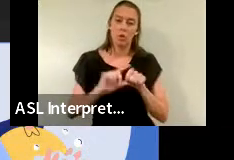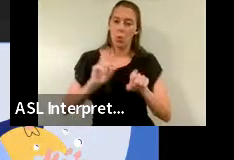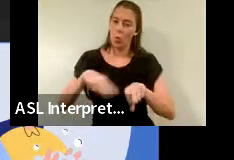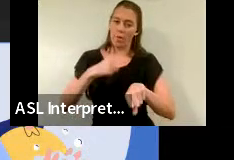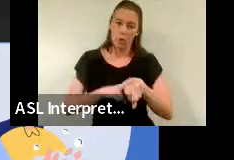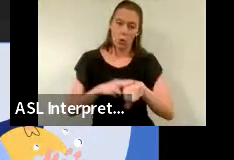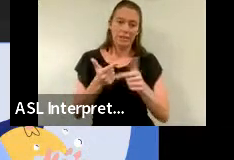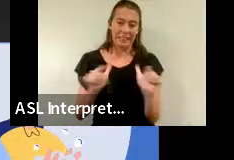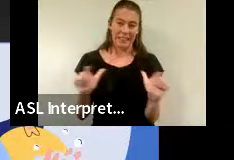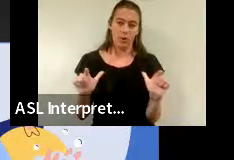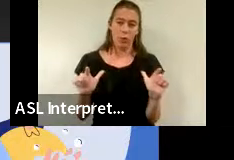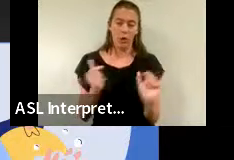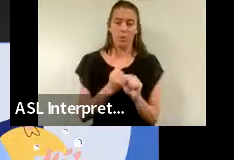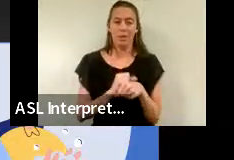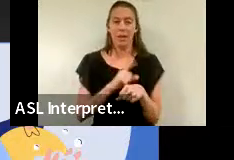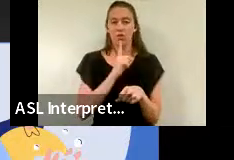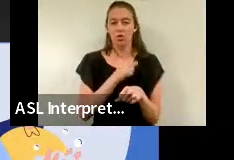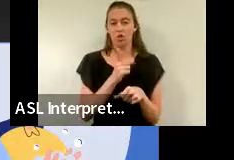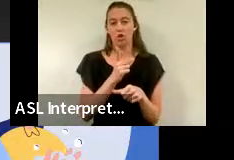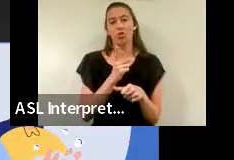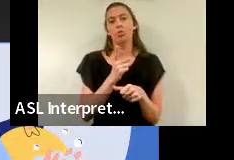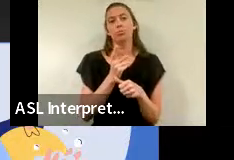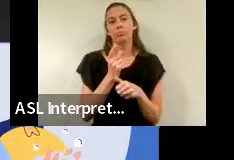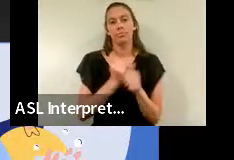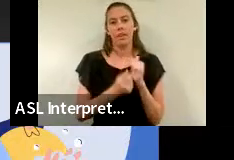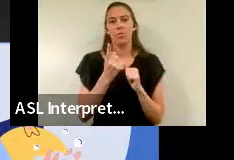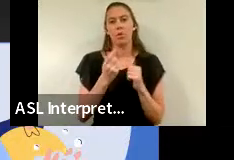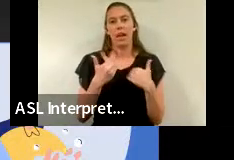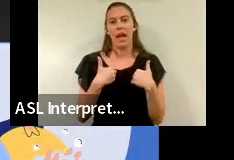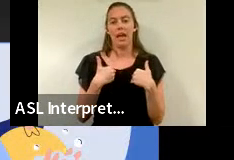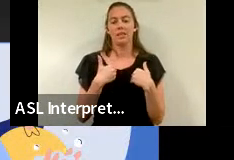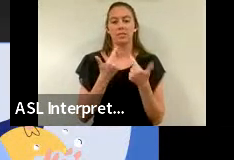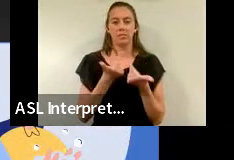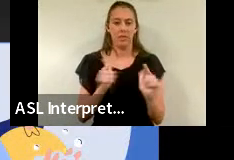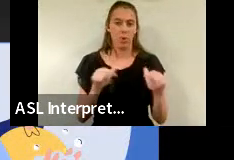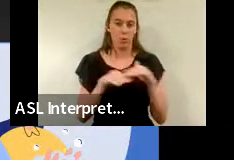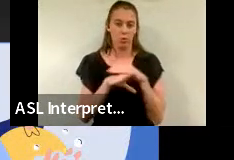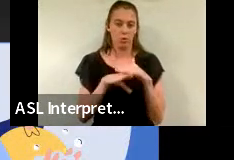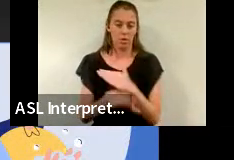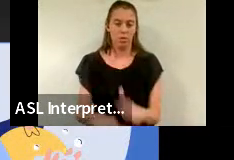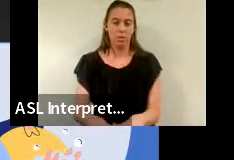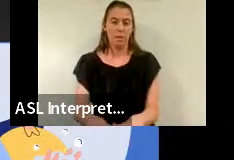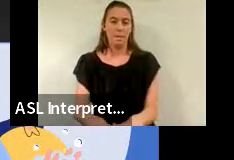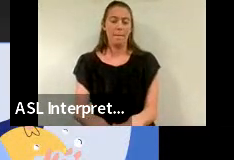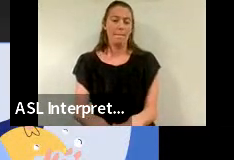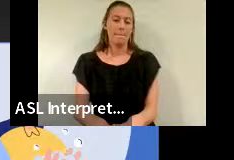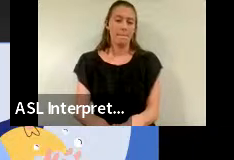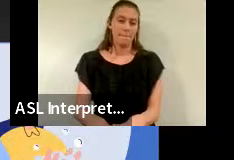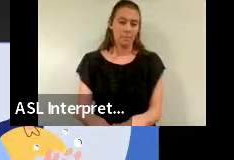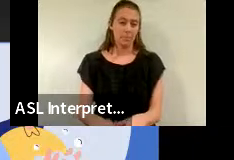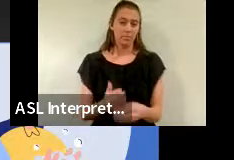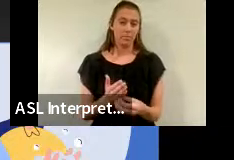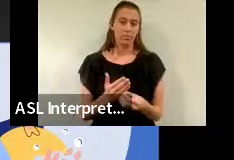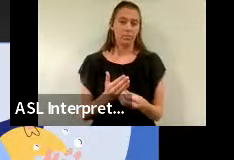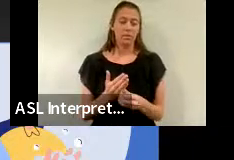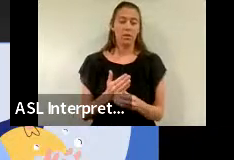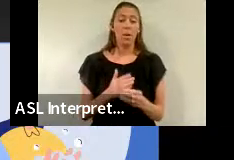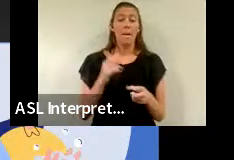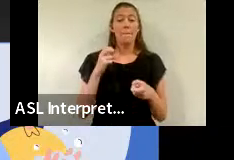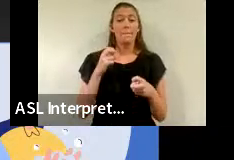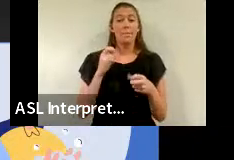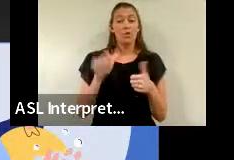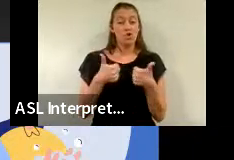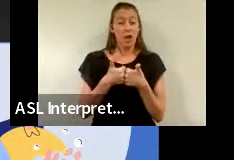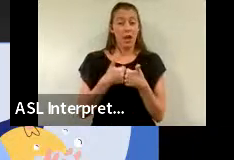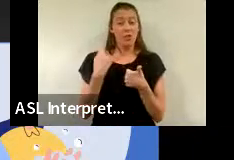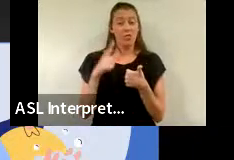keep working on. In regards to barriers to getting a test, transportation,